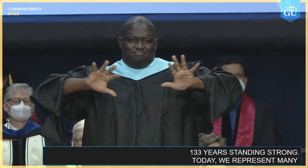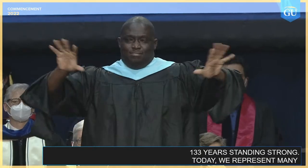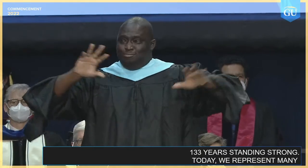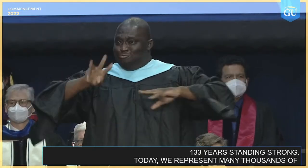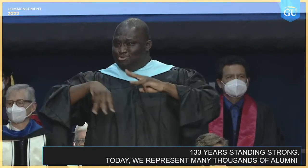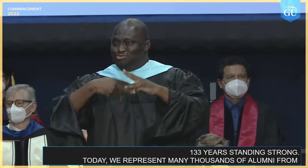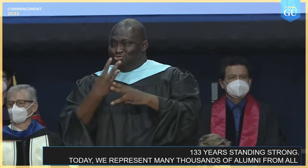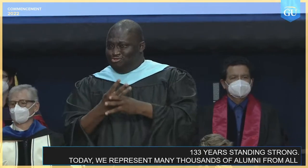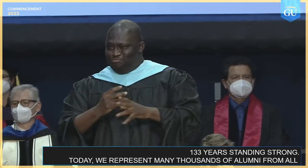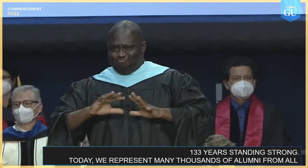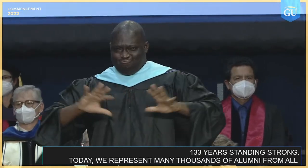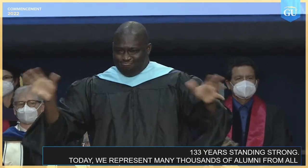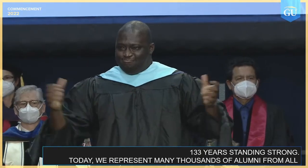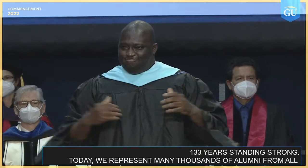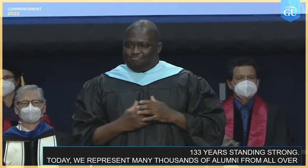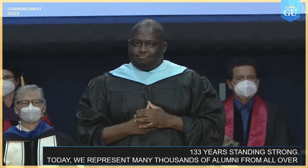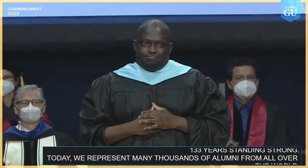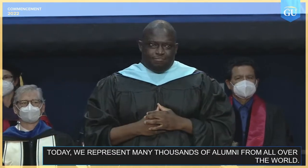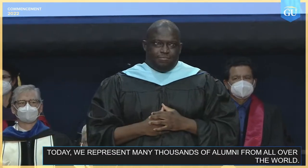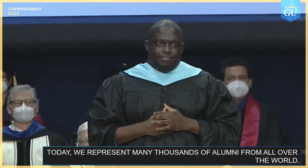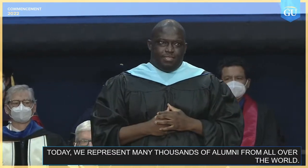the world.